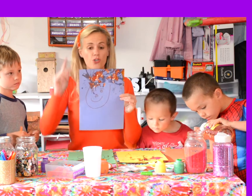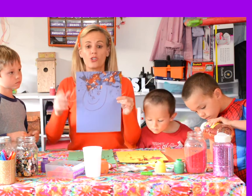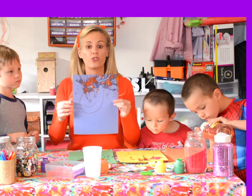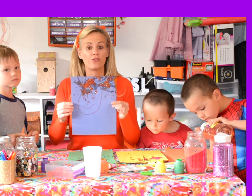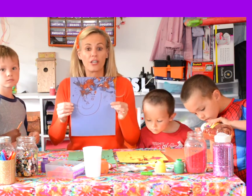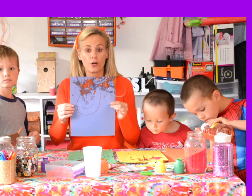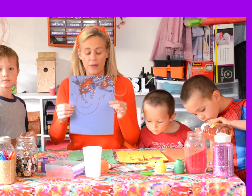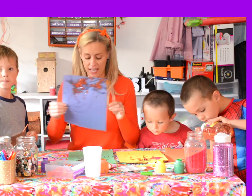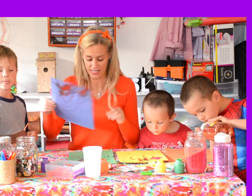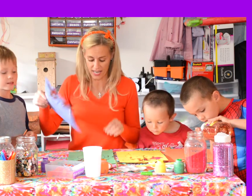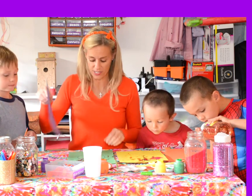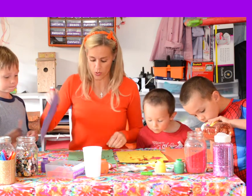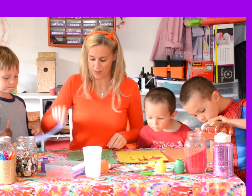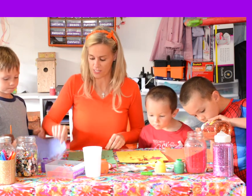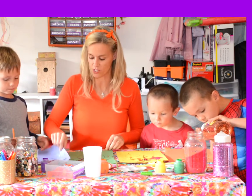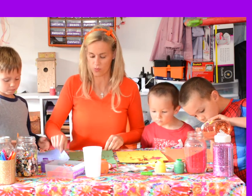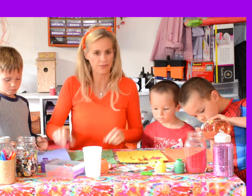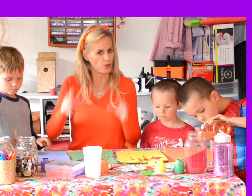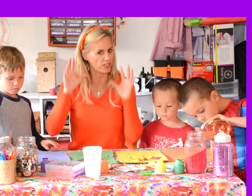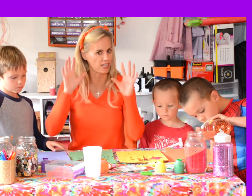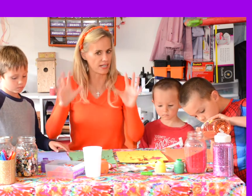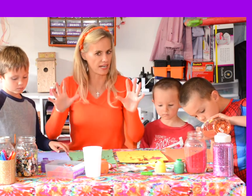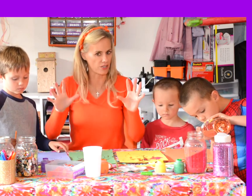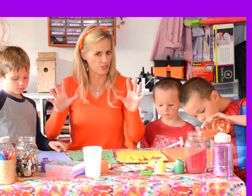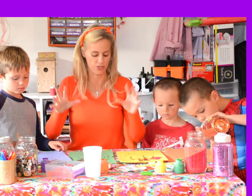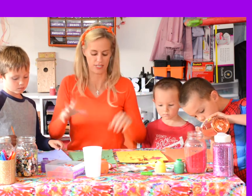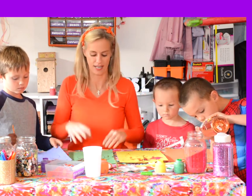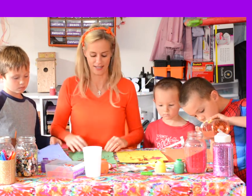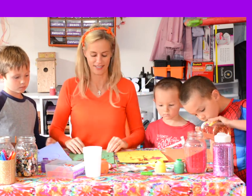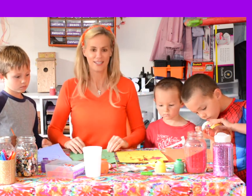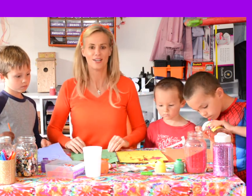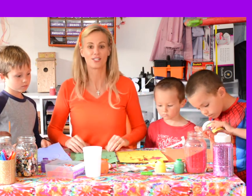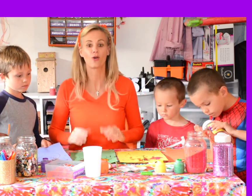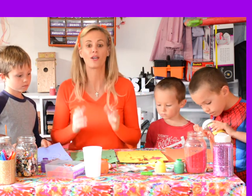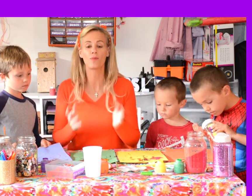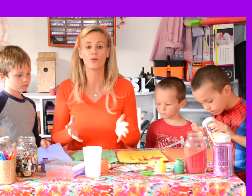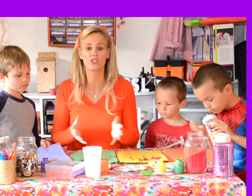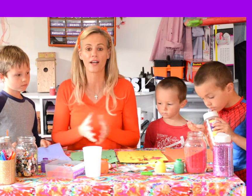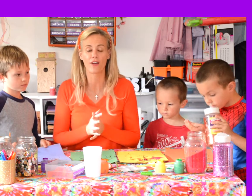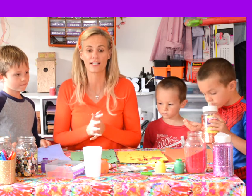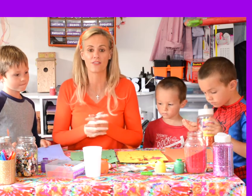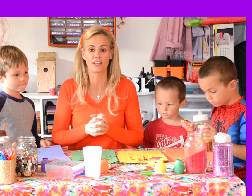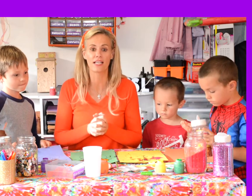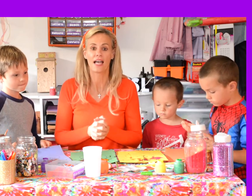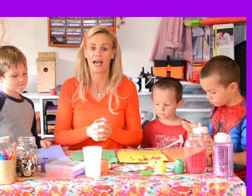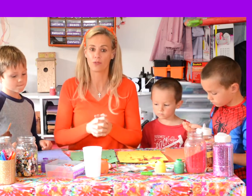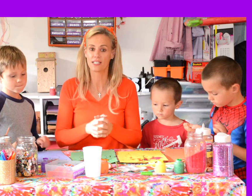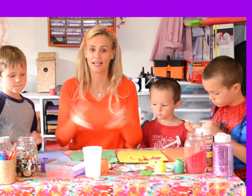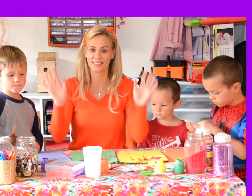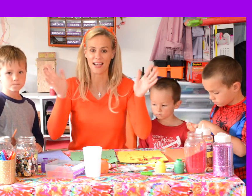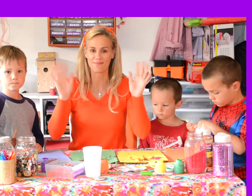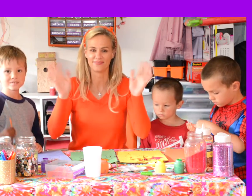use finger paints, any sort of paints, but you're really focusing on hairdos today. So we hope you enjoyed our activity, and we'll see you next time.